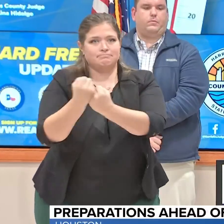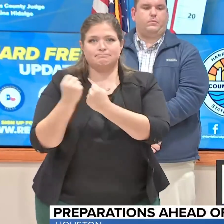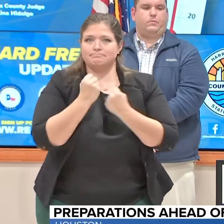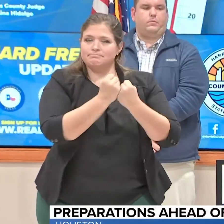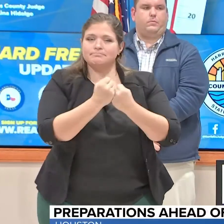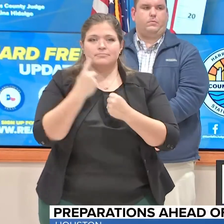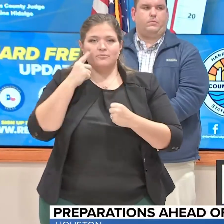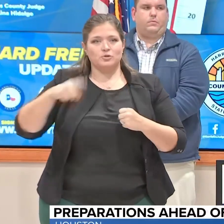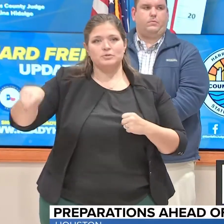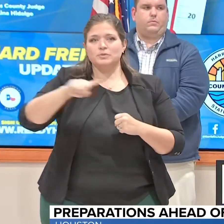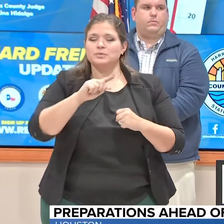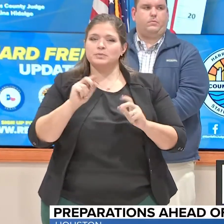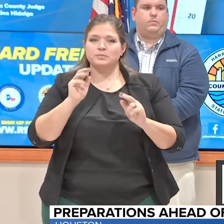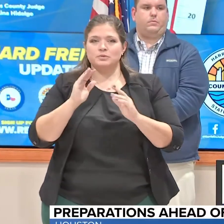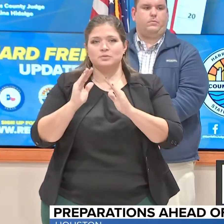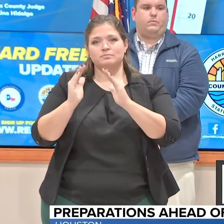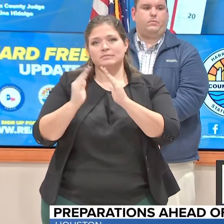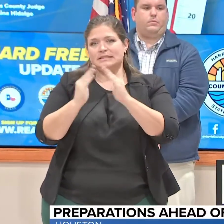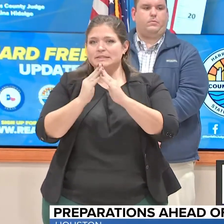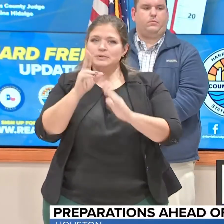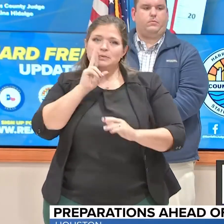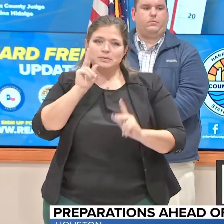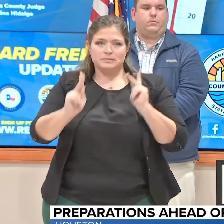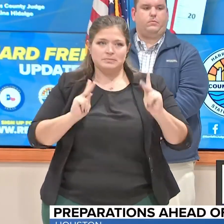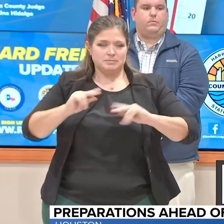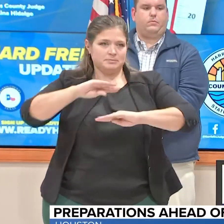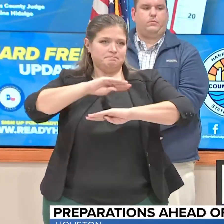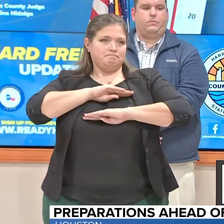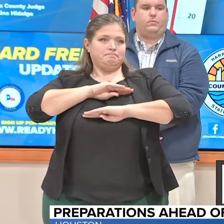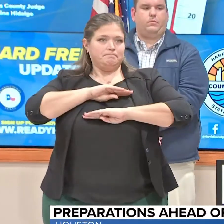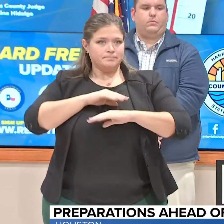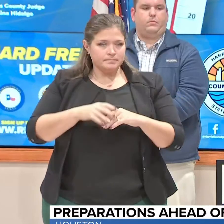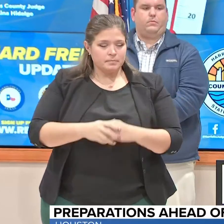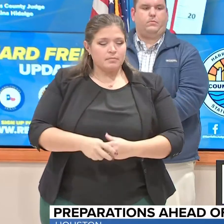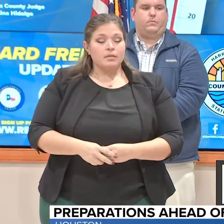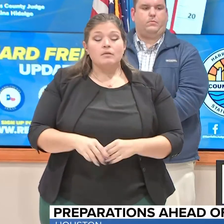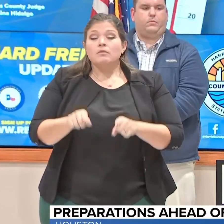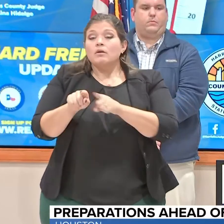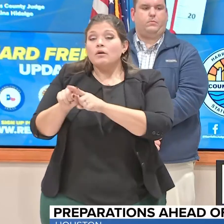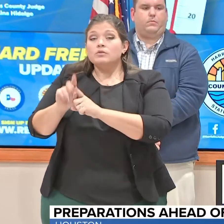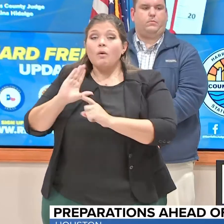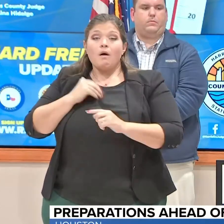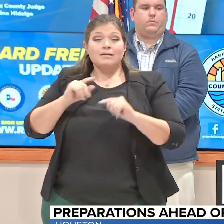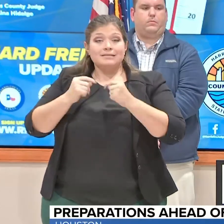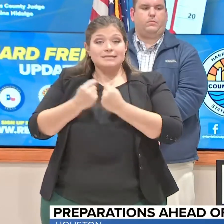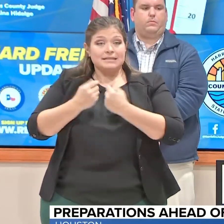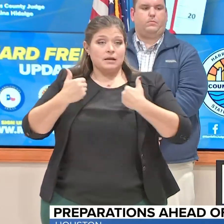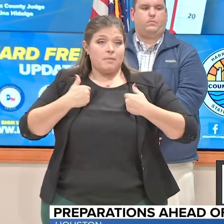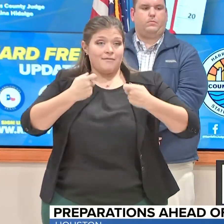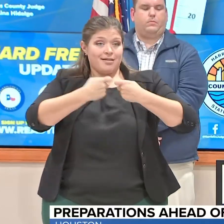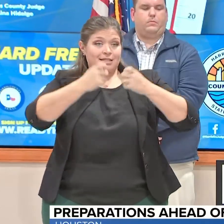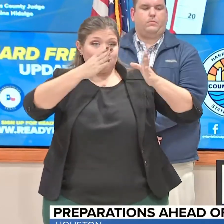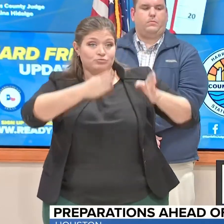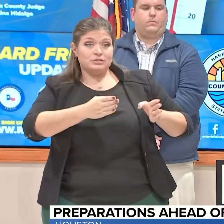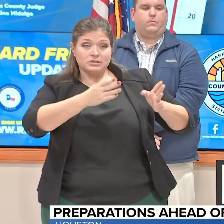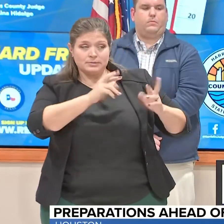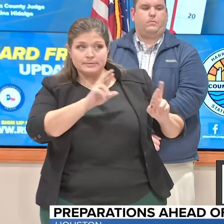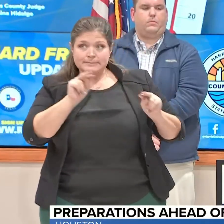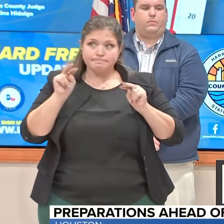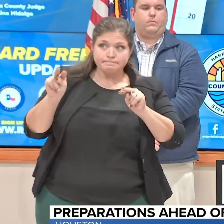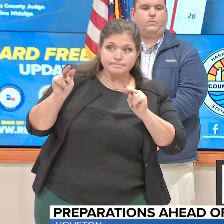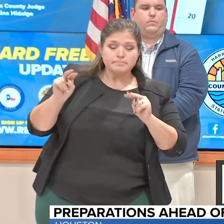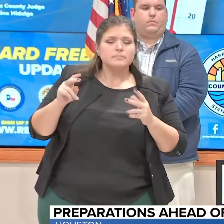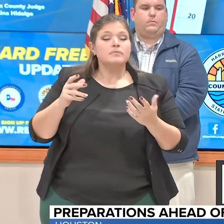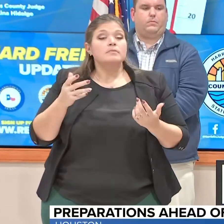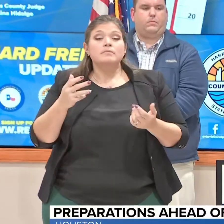our city needs are met. Our team also has electricians on standby, and even though